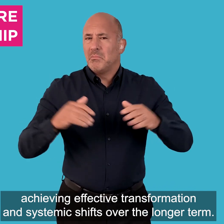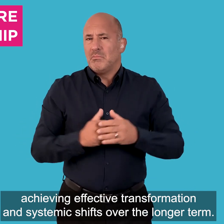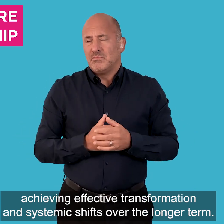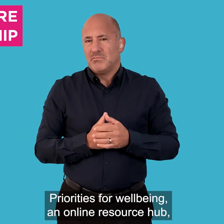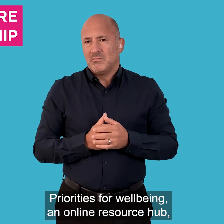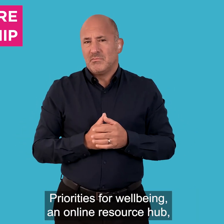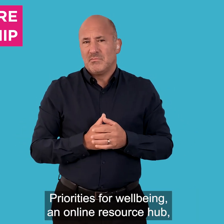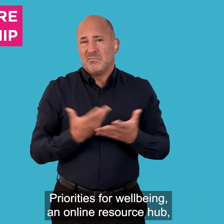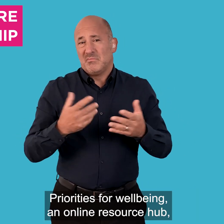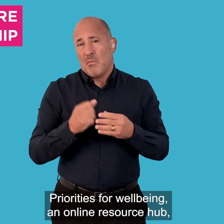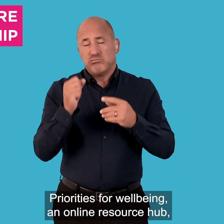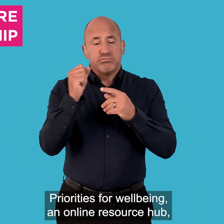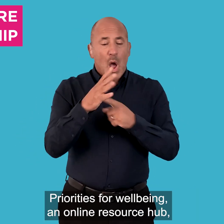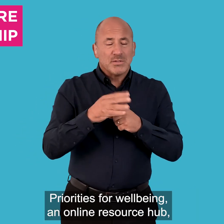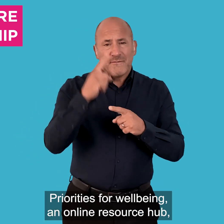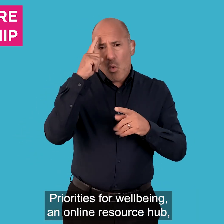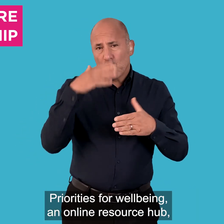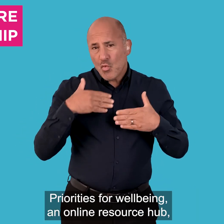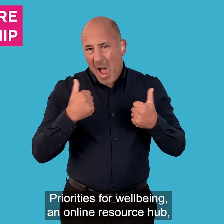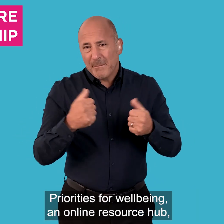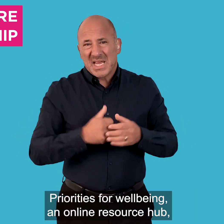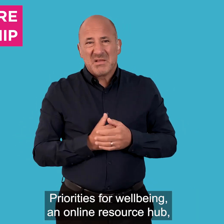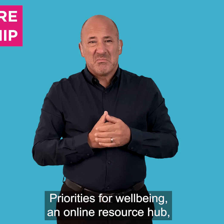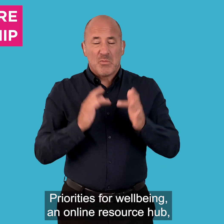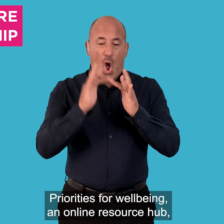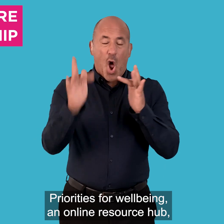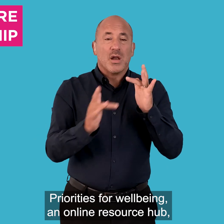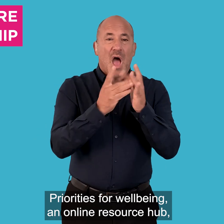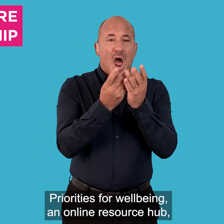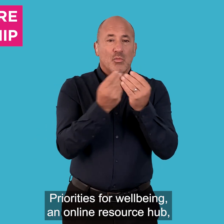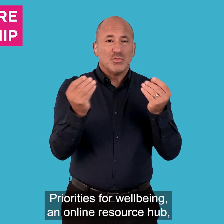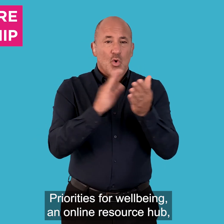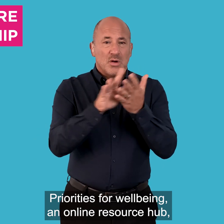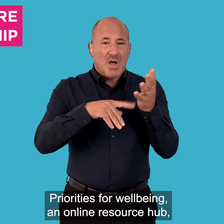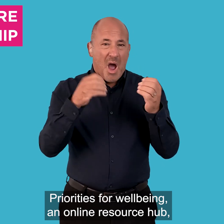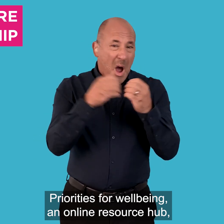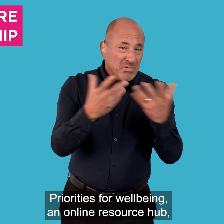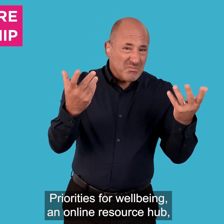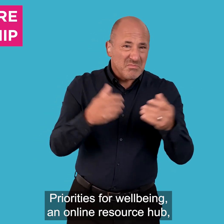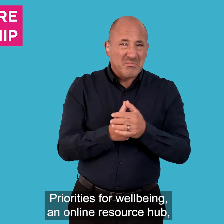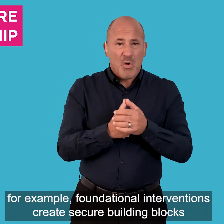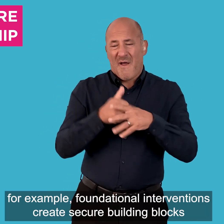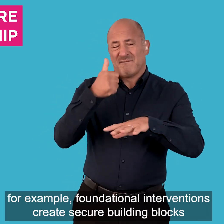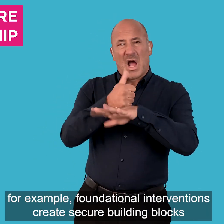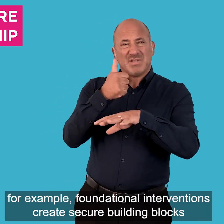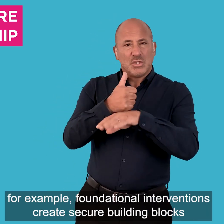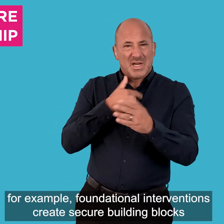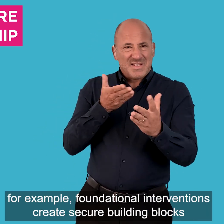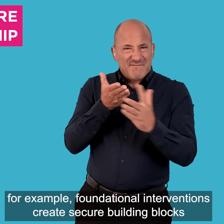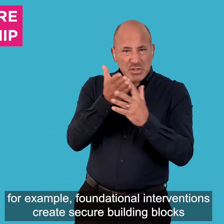systemic shifts over the longer term. Priorities for well-being, an online resource hub, for example,